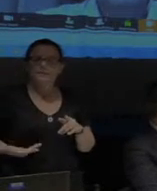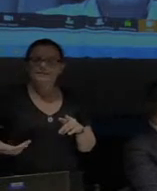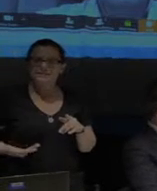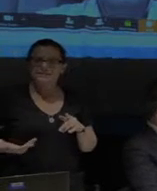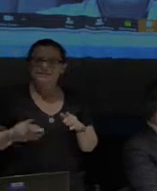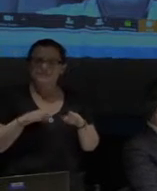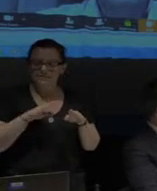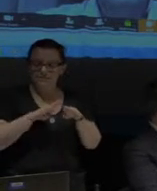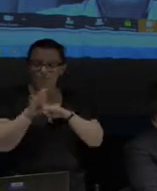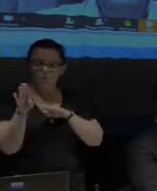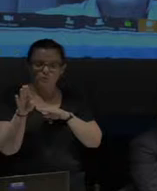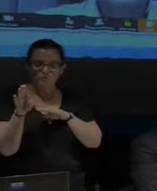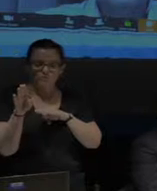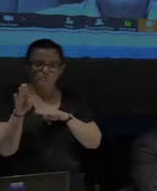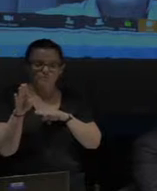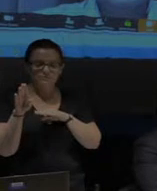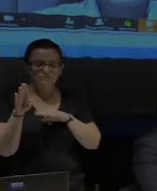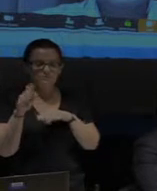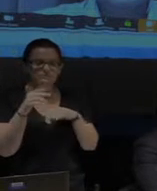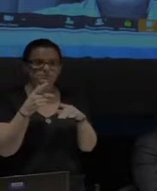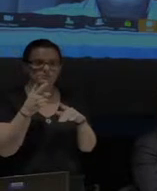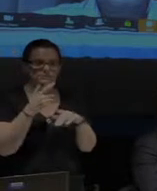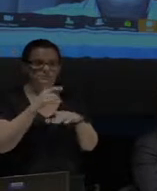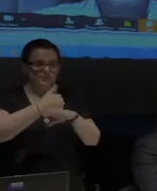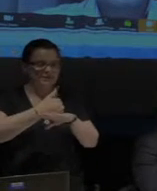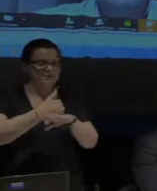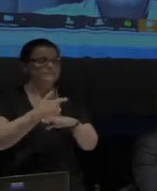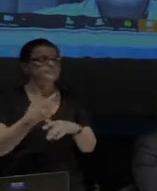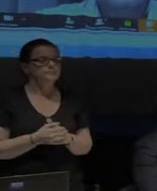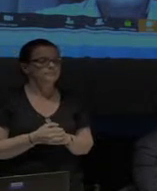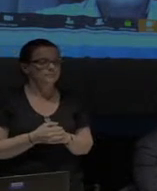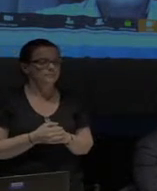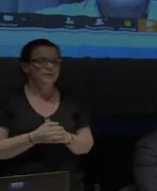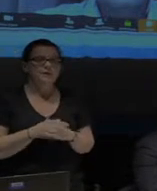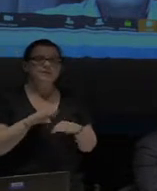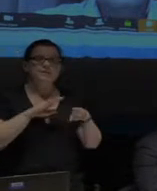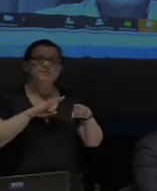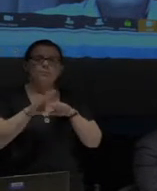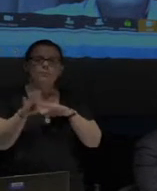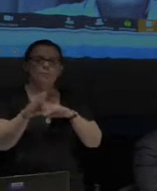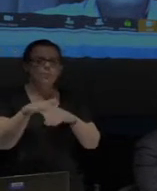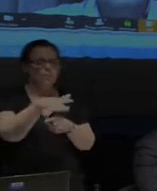sports clubs and disciplines have been notoriously